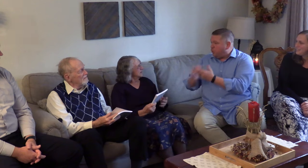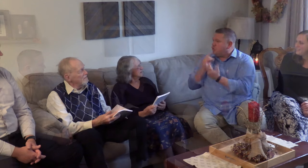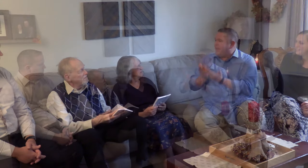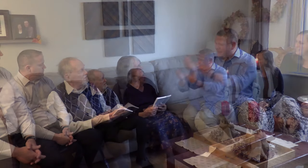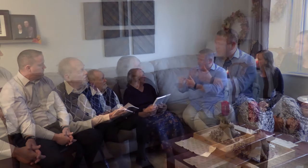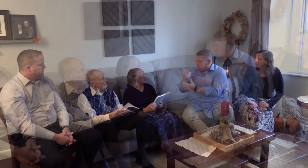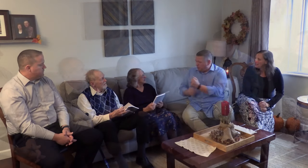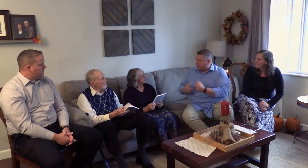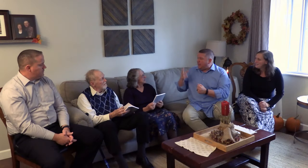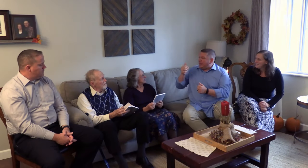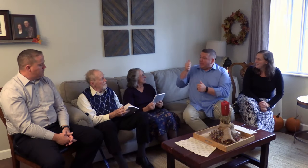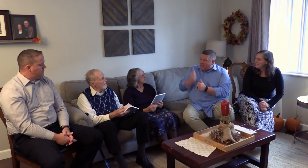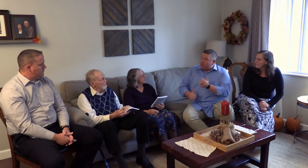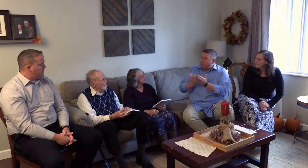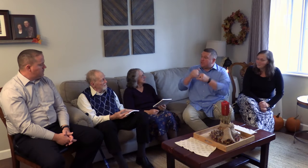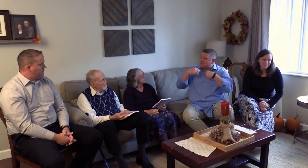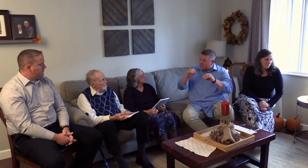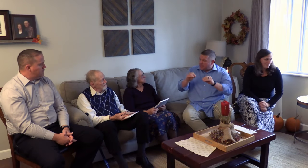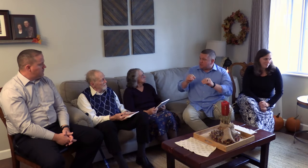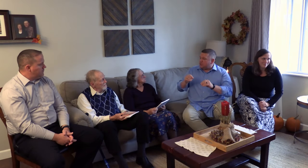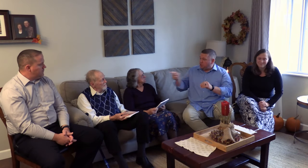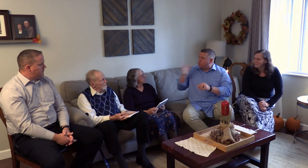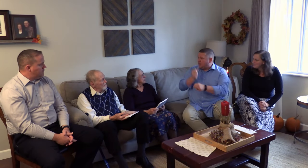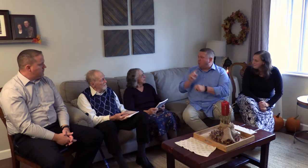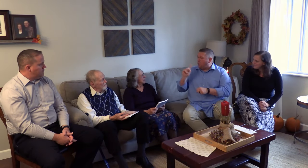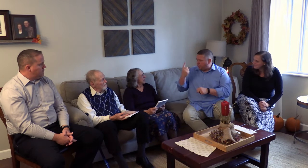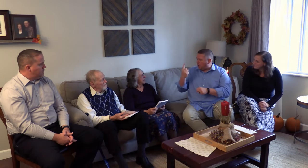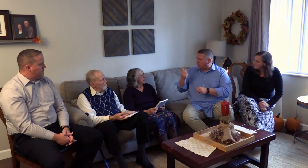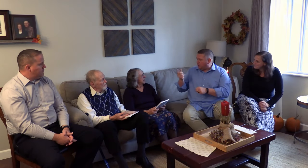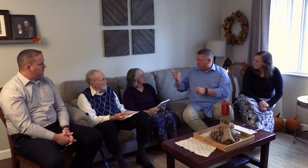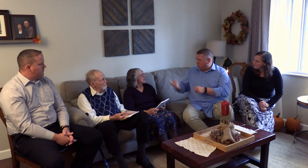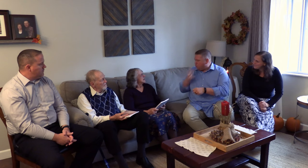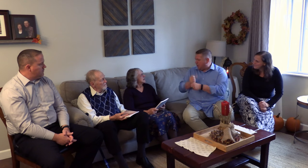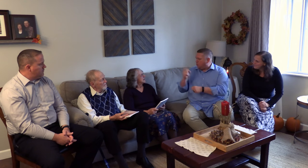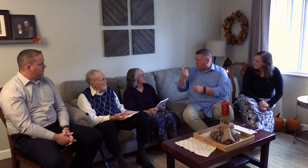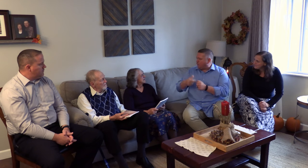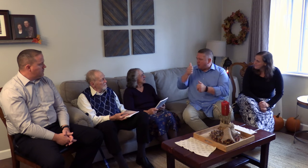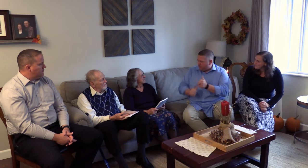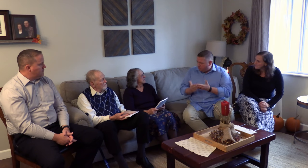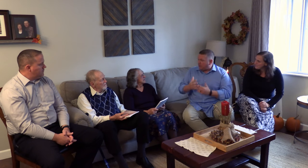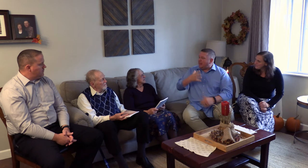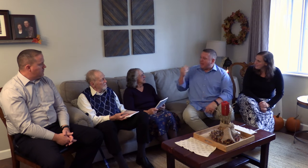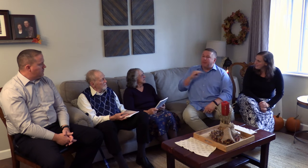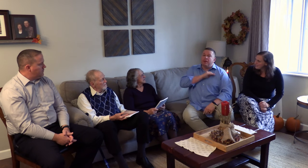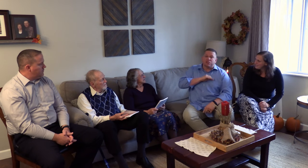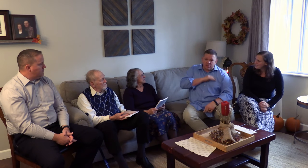the books are dedicated to both every book that sells you will get one dollar you both will get one dollar from every book and missions